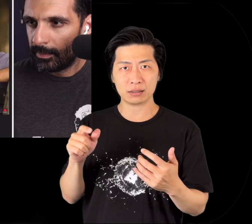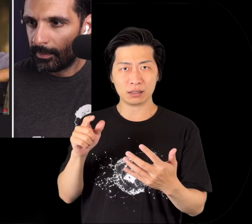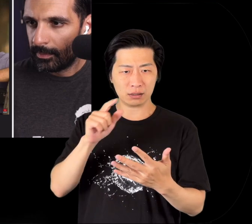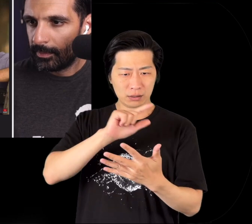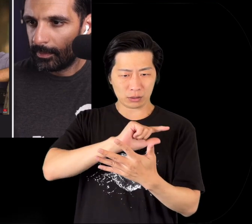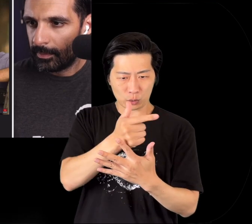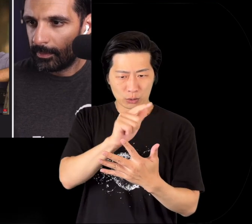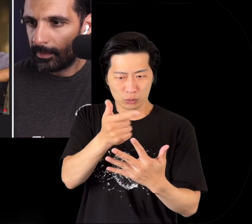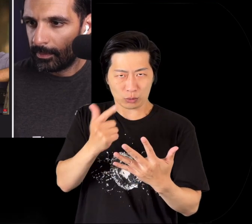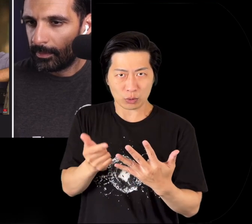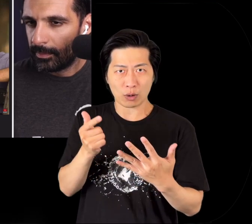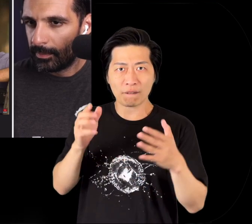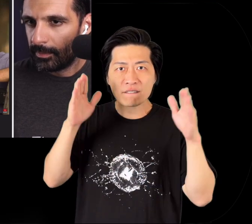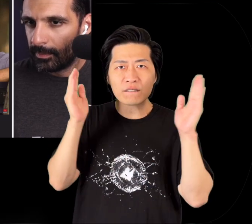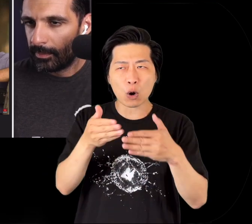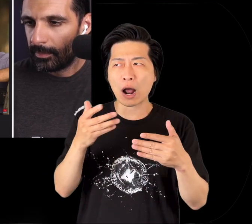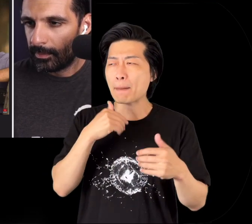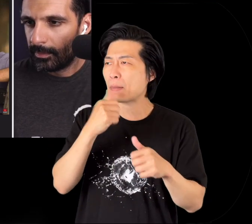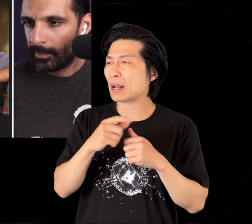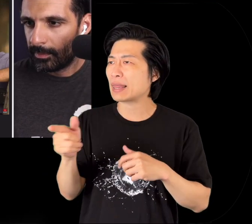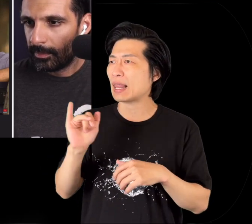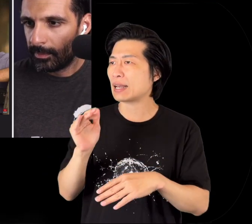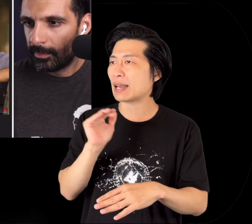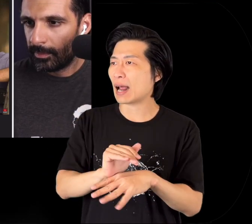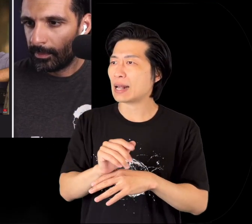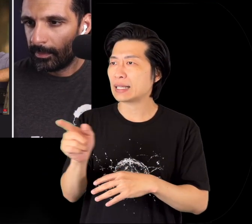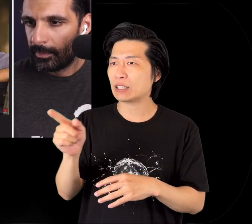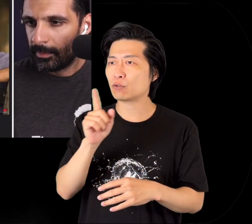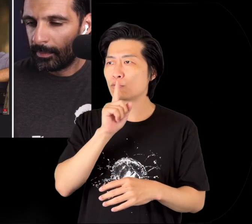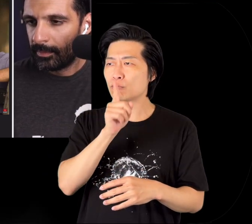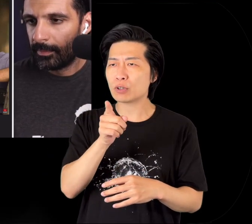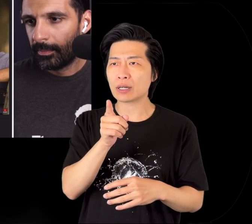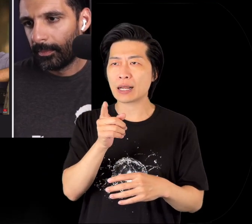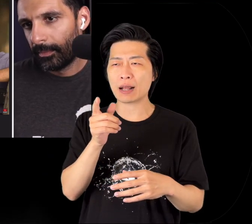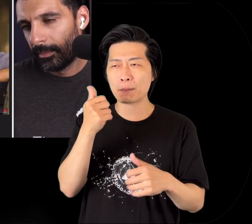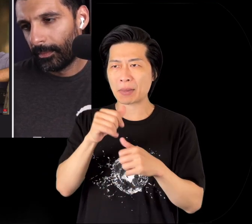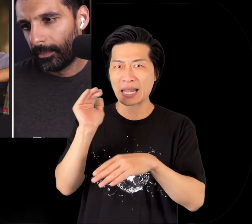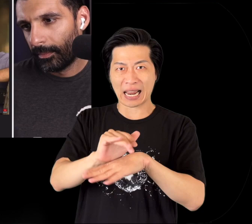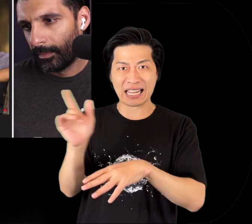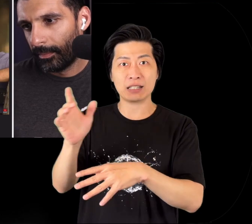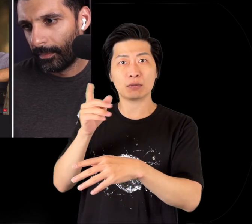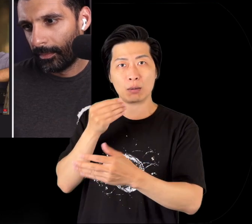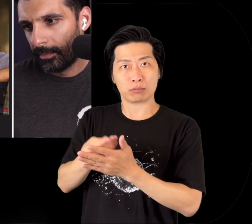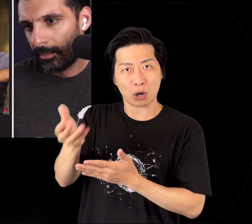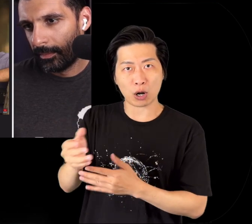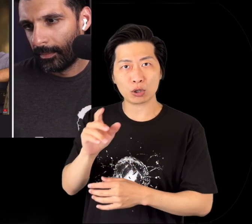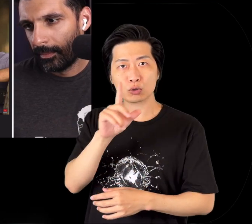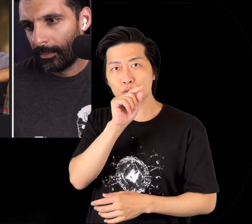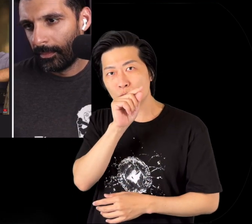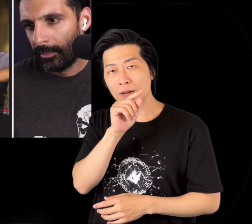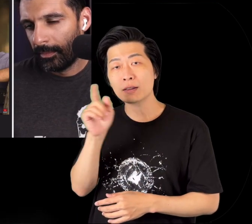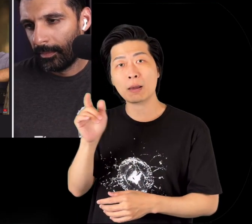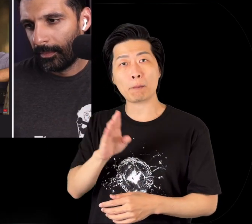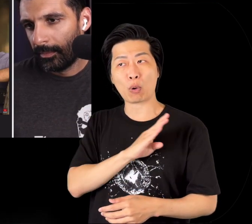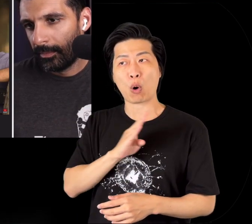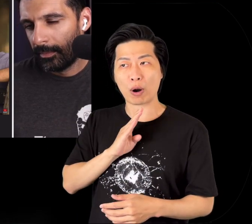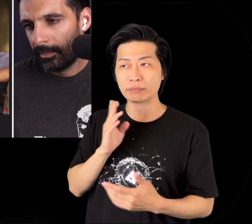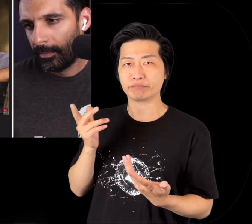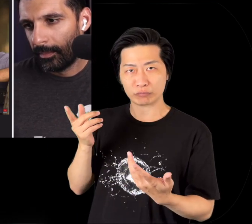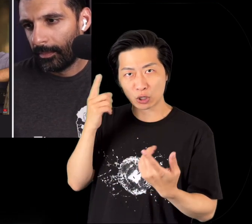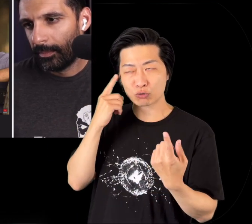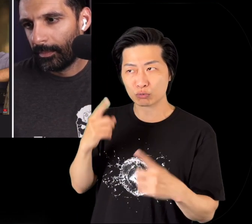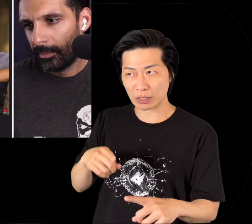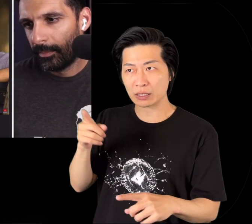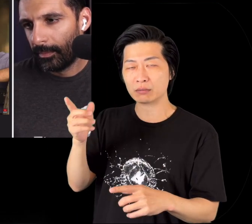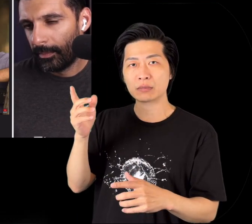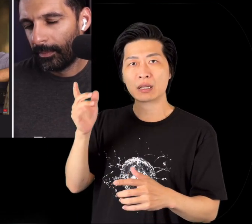sequentially focus. I remember the night that he actually ended up getting Twitter. In other words, the board agreed he was